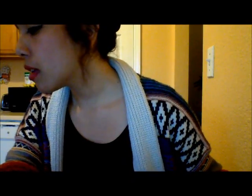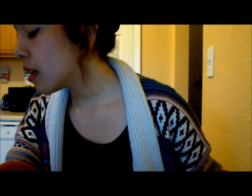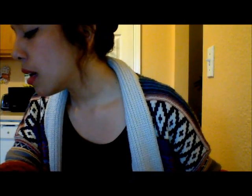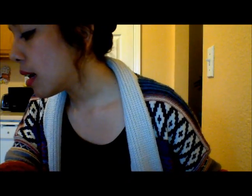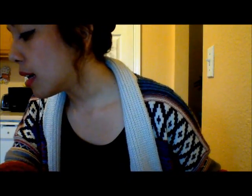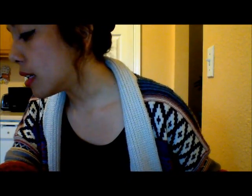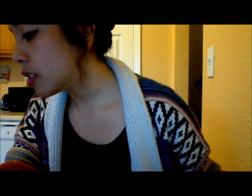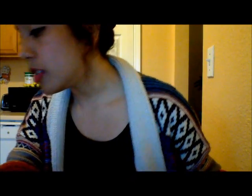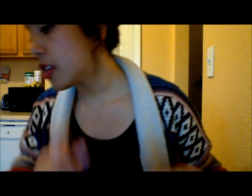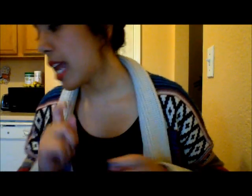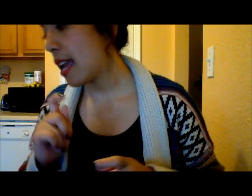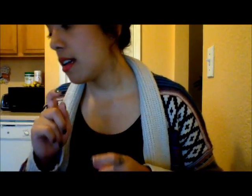to